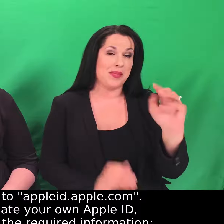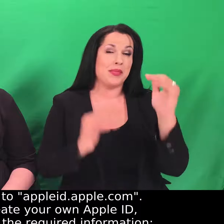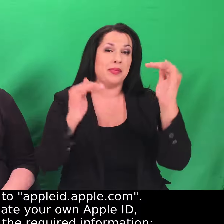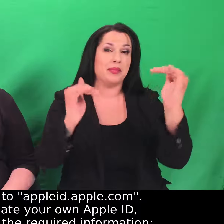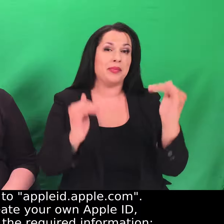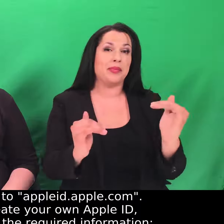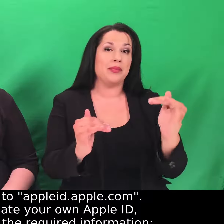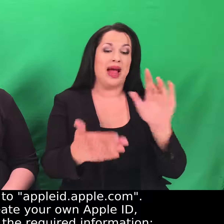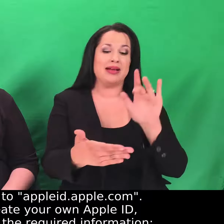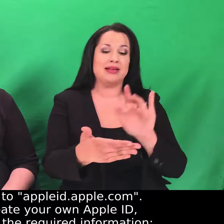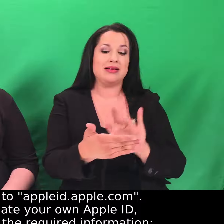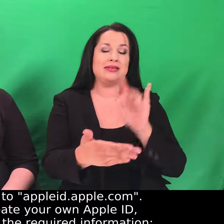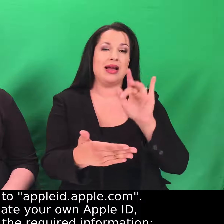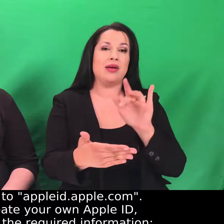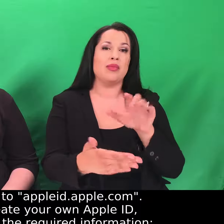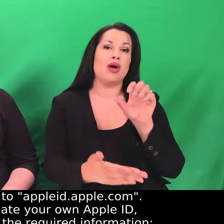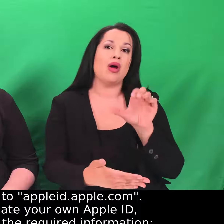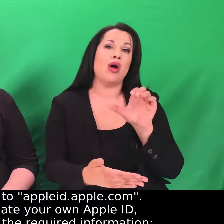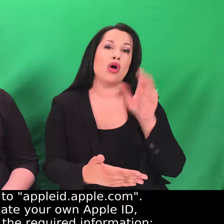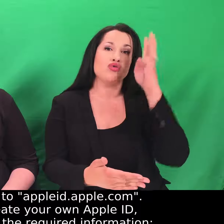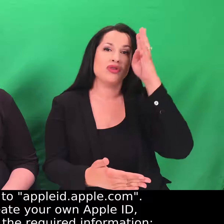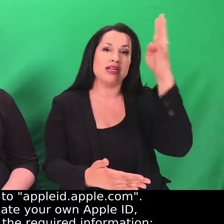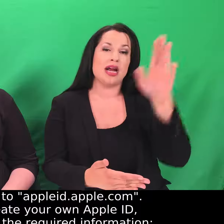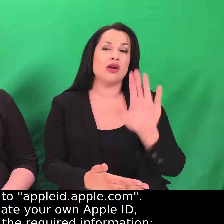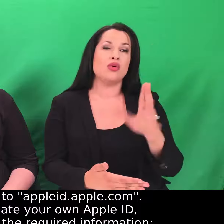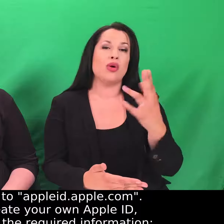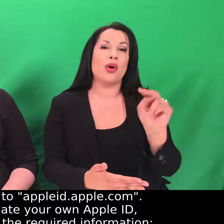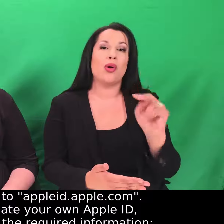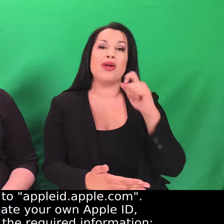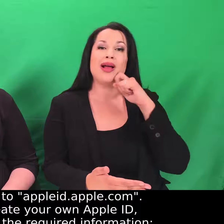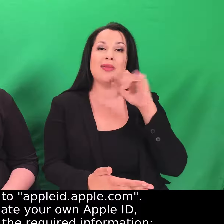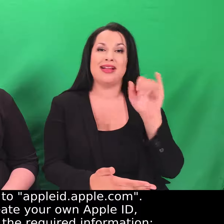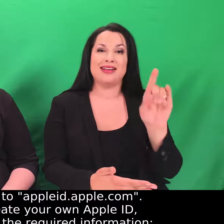Tap Create Your Own Apple ID.